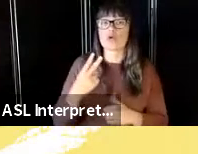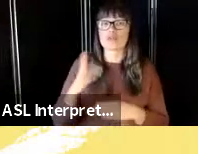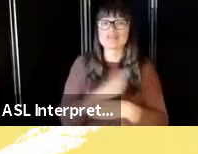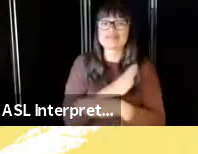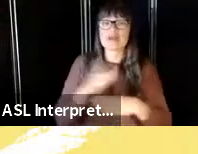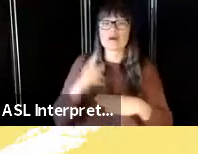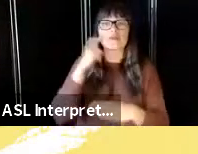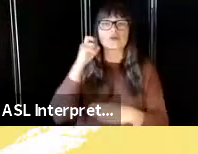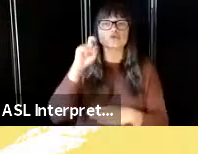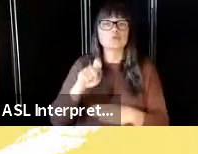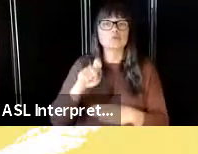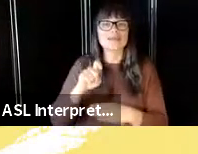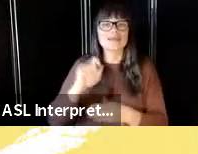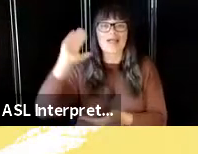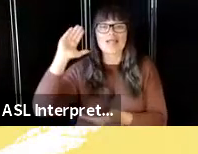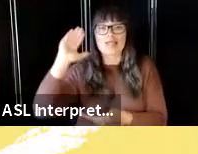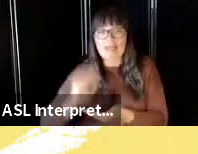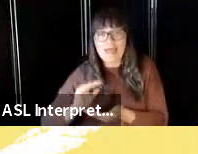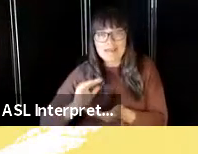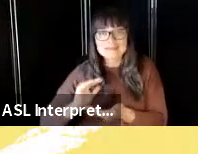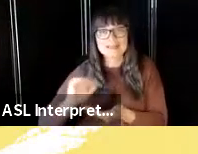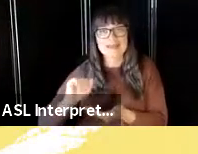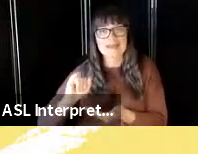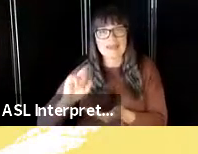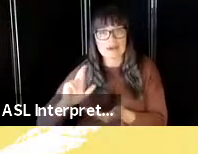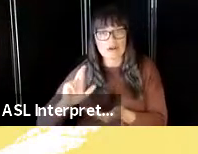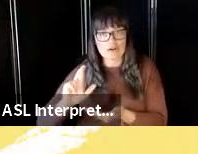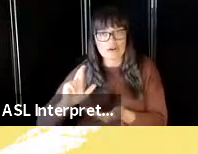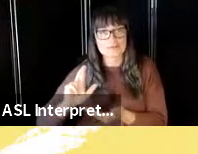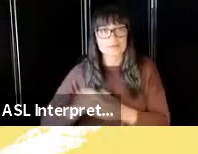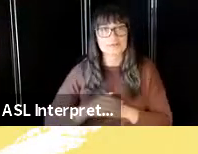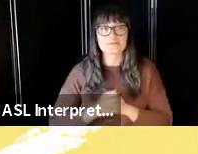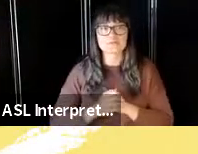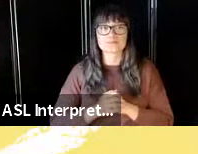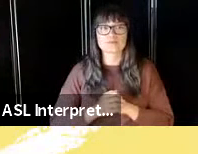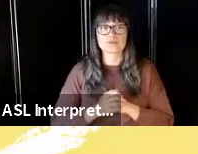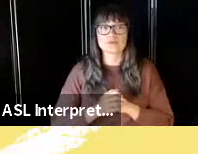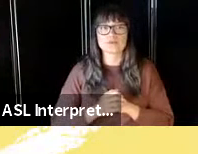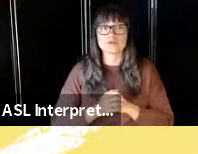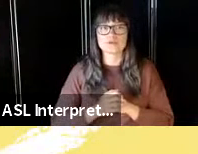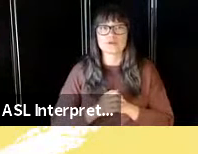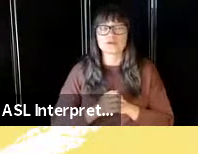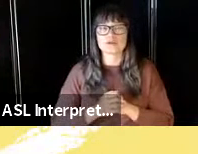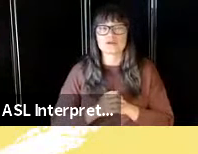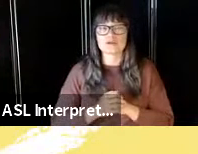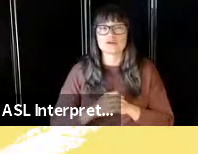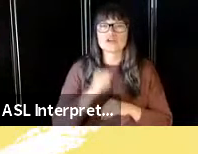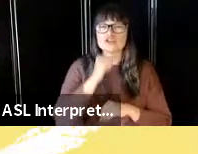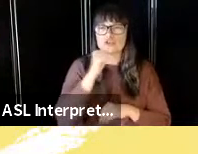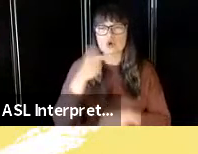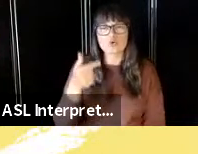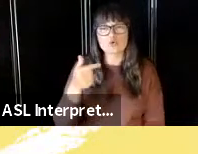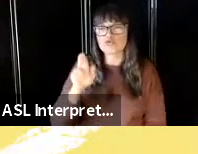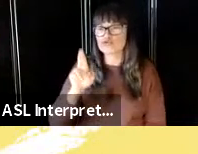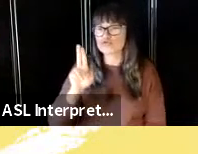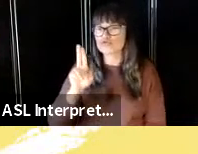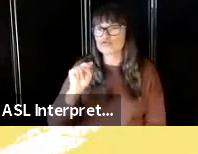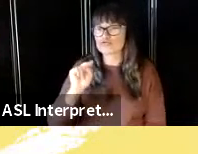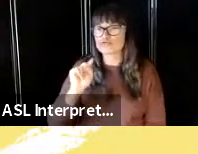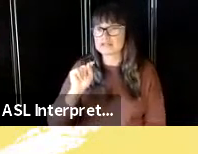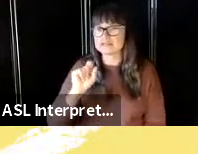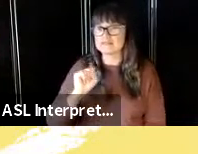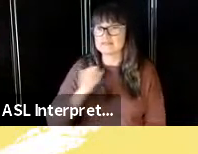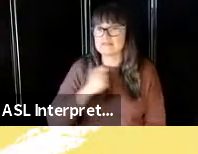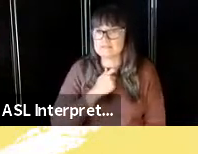air, not more air, as you move up higher in range. Don't grunt when exercising, or be mindful of the grunting when you exercise.